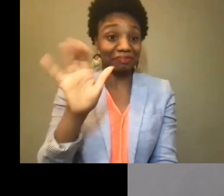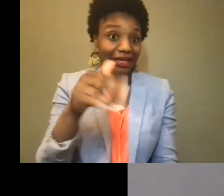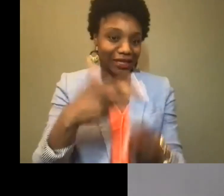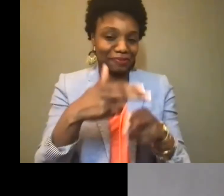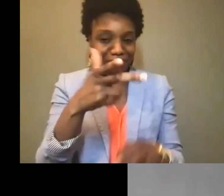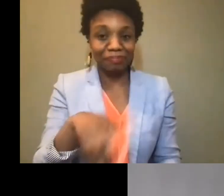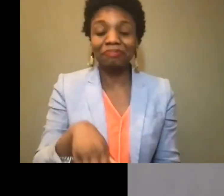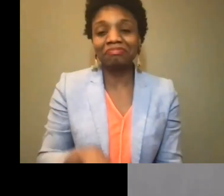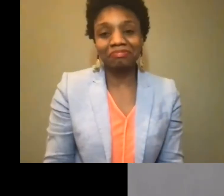And